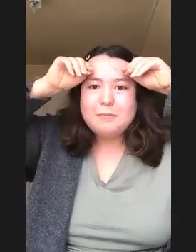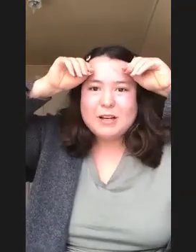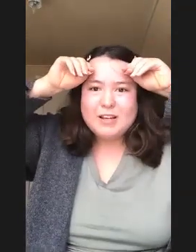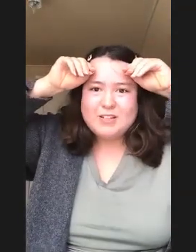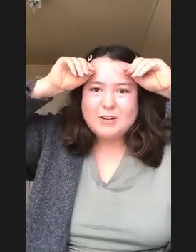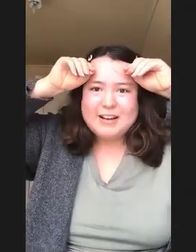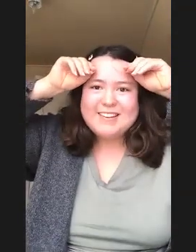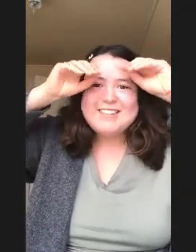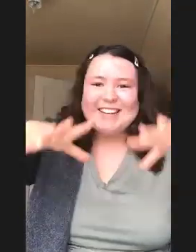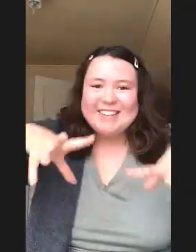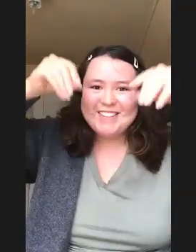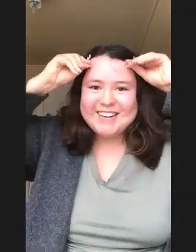putting into your mind, like learn.